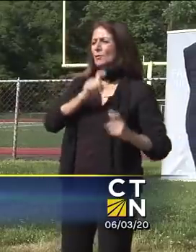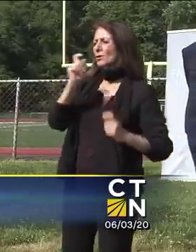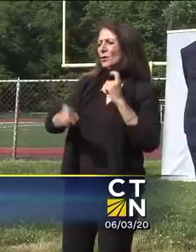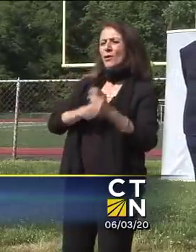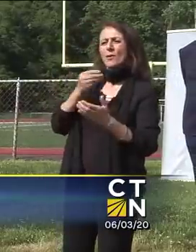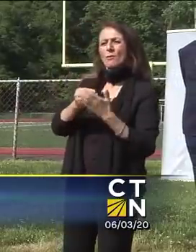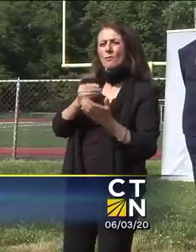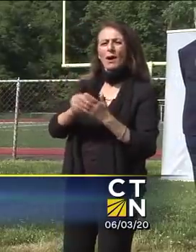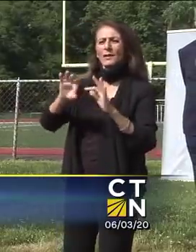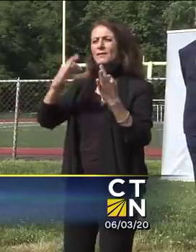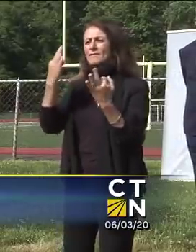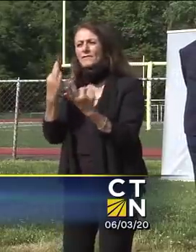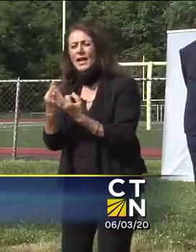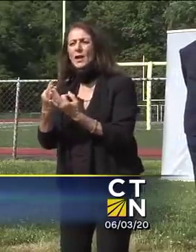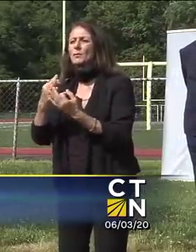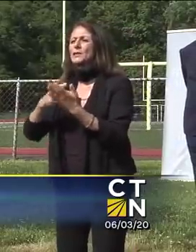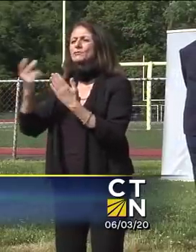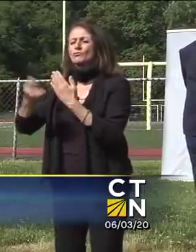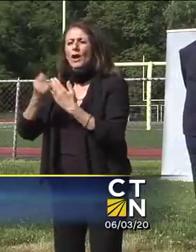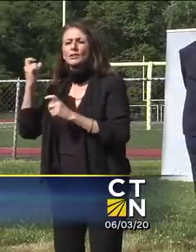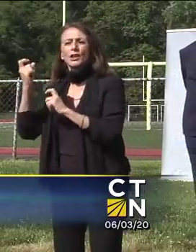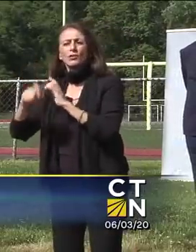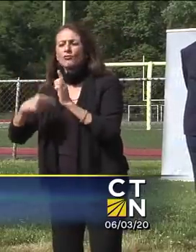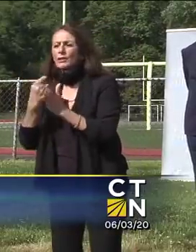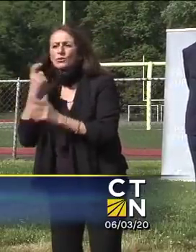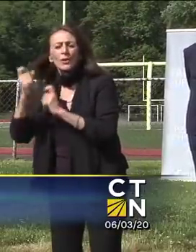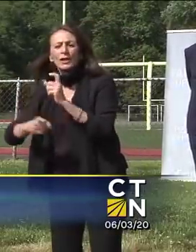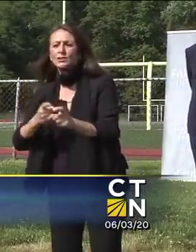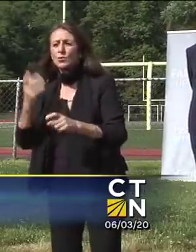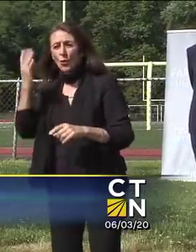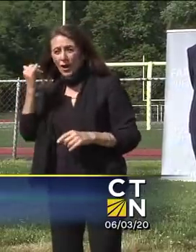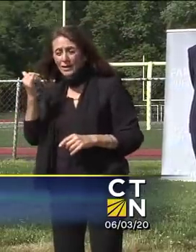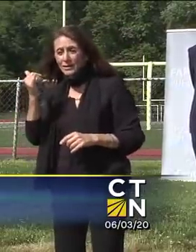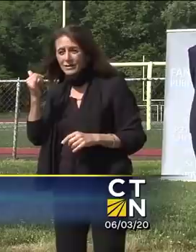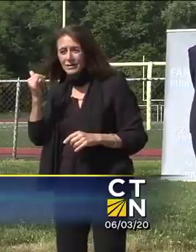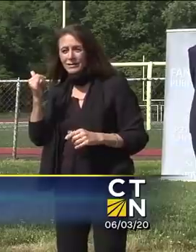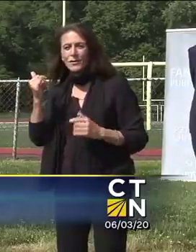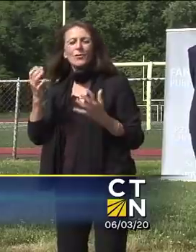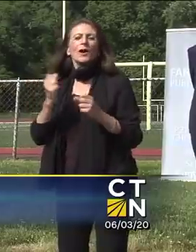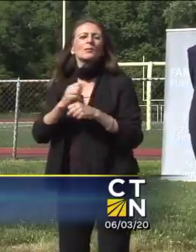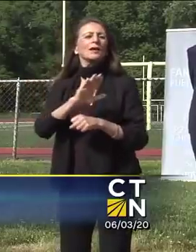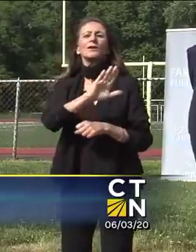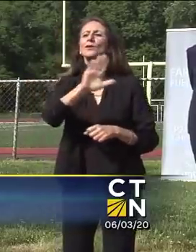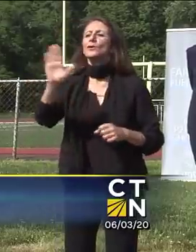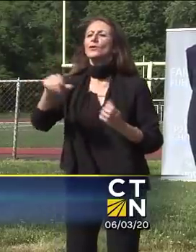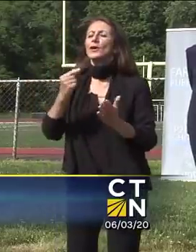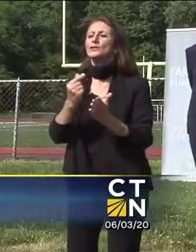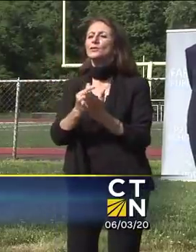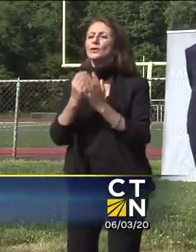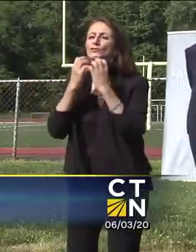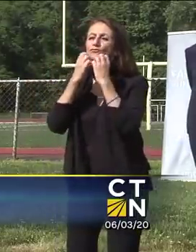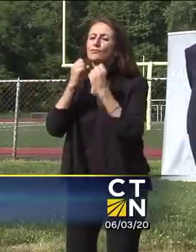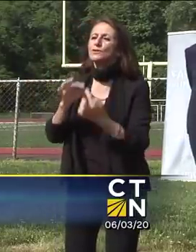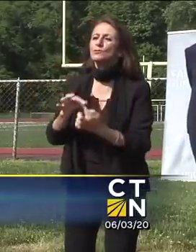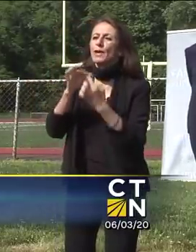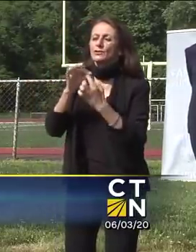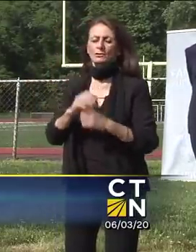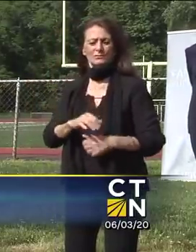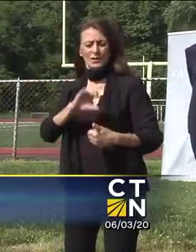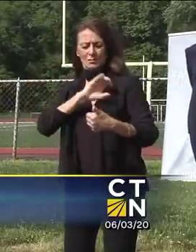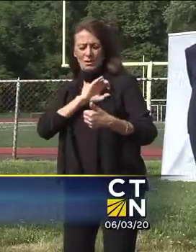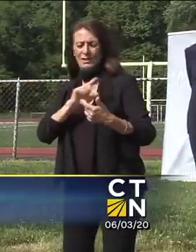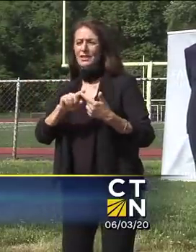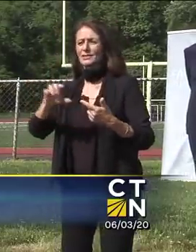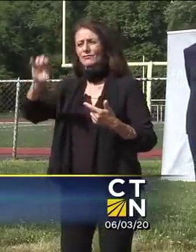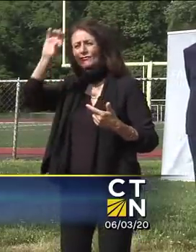members, families, and Project Graduation, all to make the graduation special. Police, fire, and Farmington